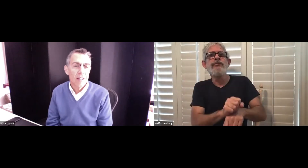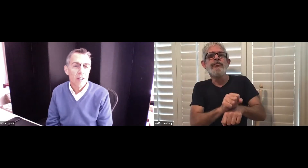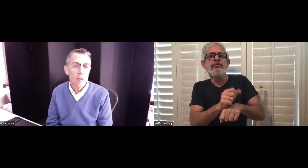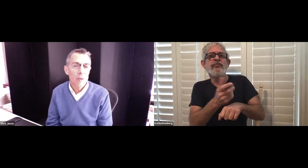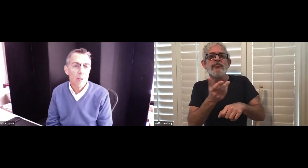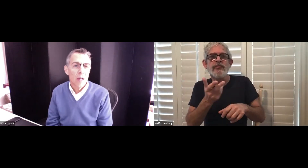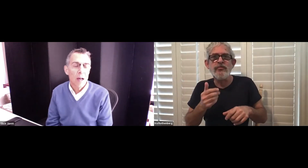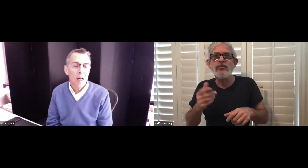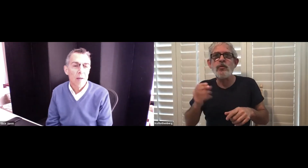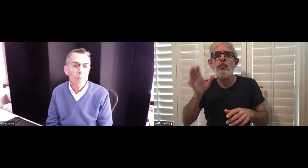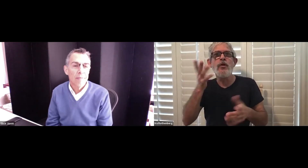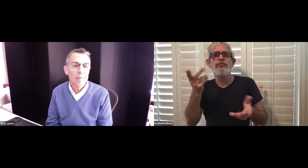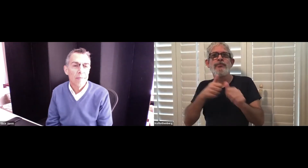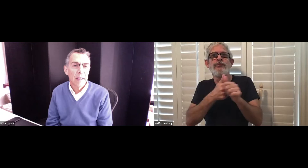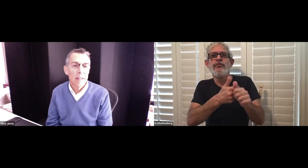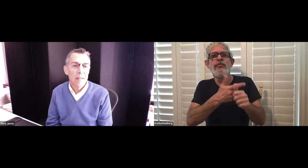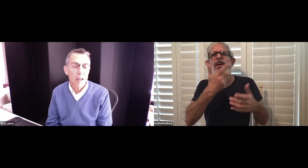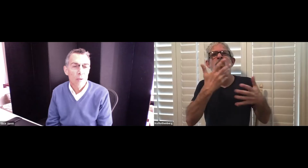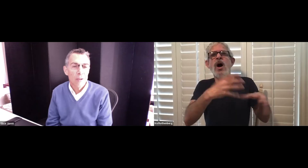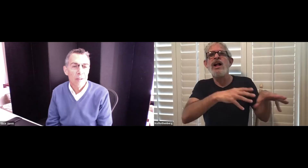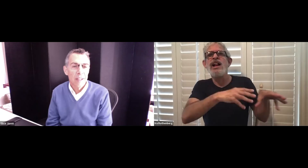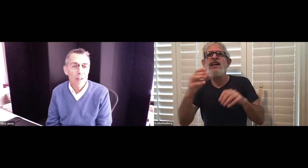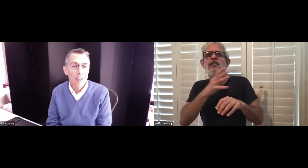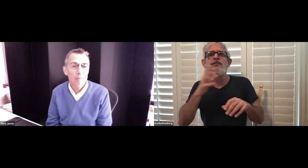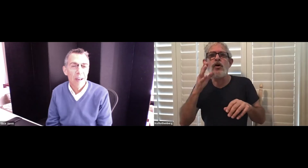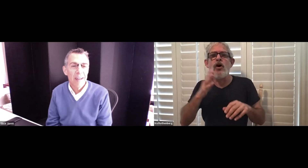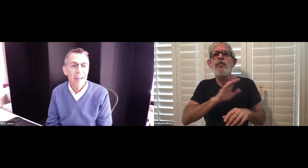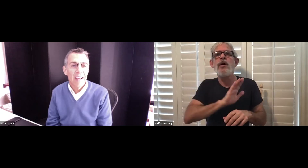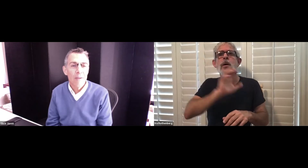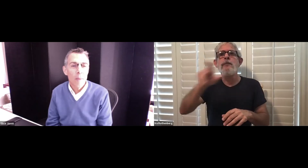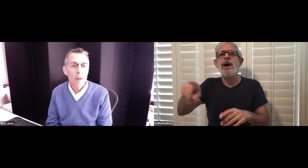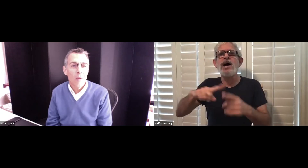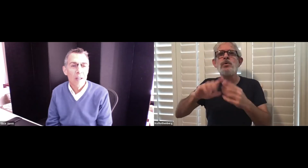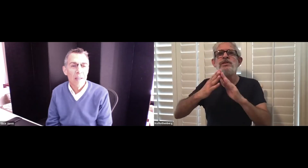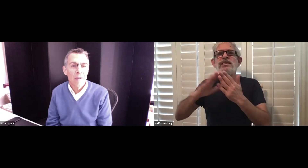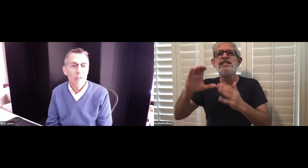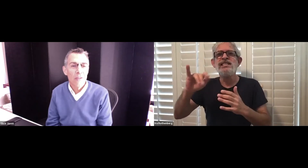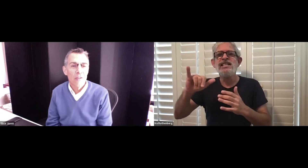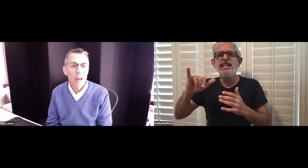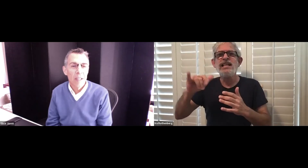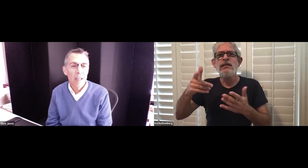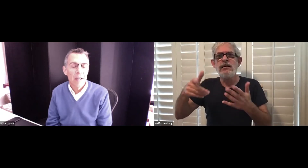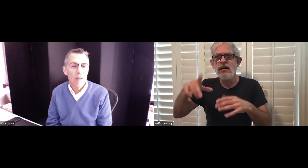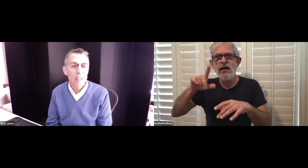to take over leadership. And even though my mother wanted to leave the family and go to the city,